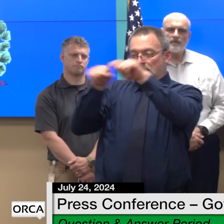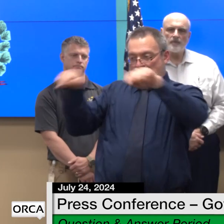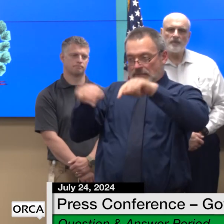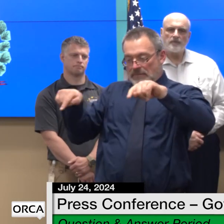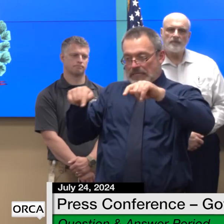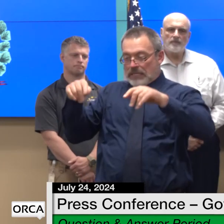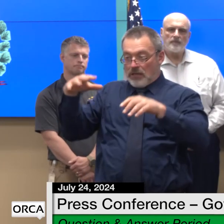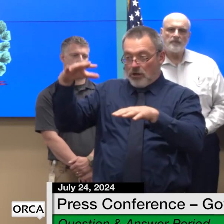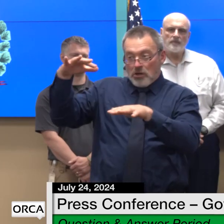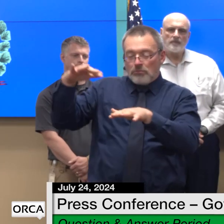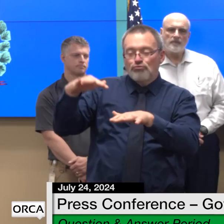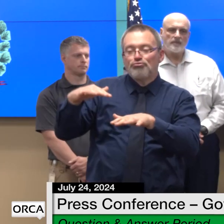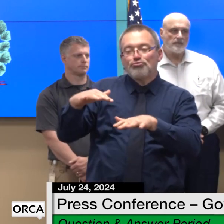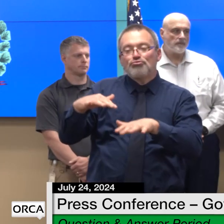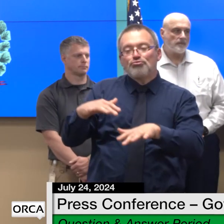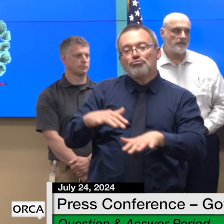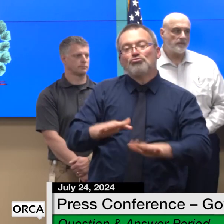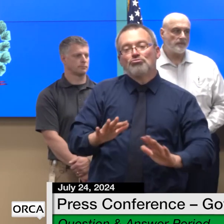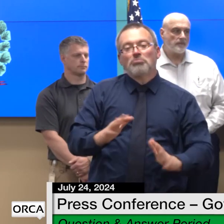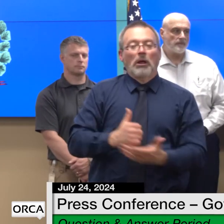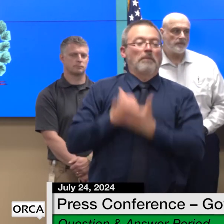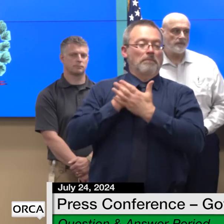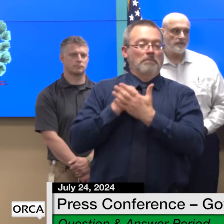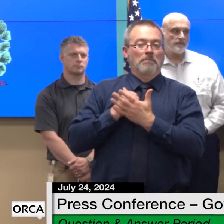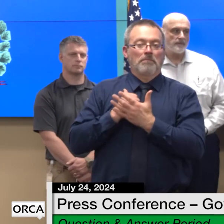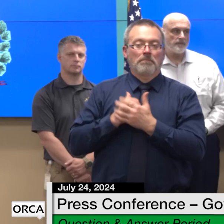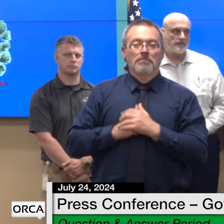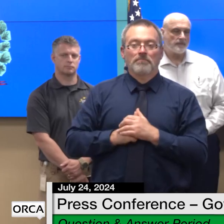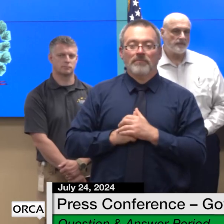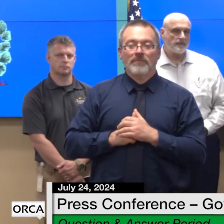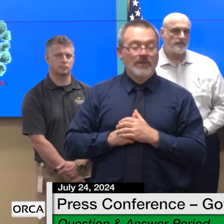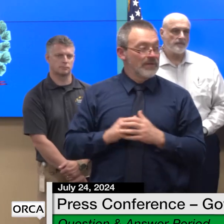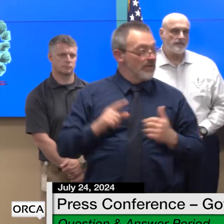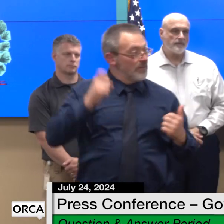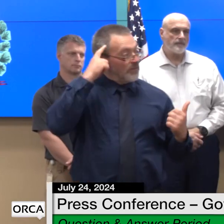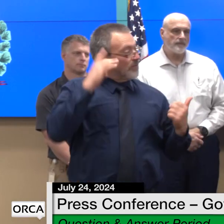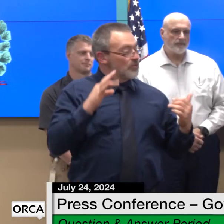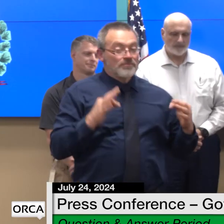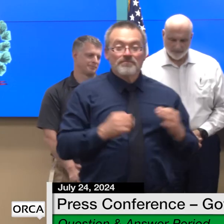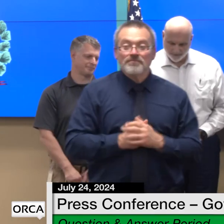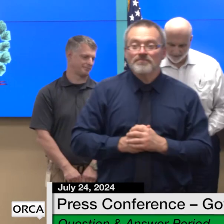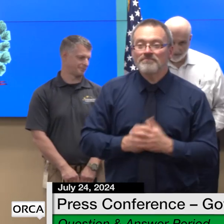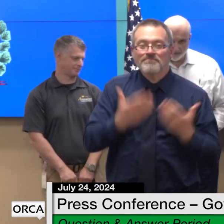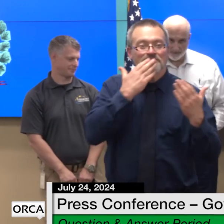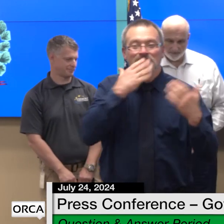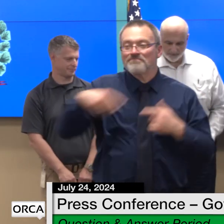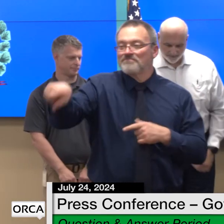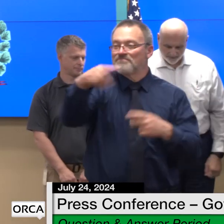Thank you all.